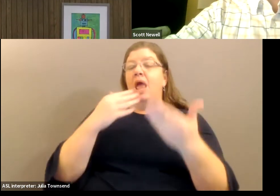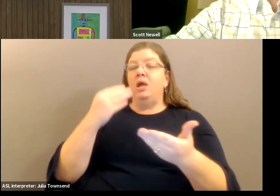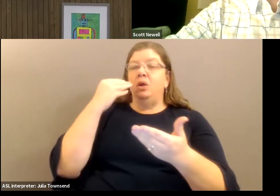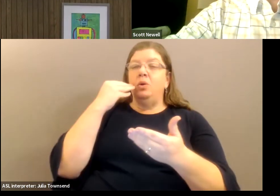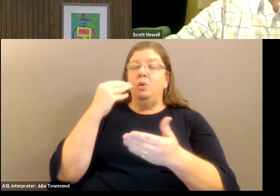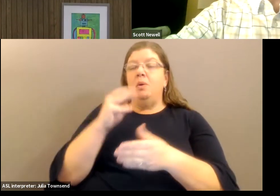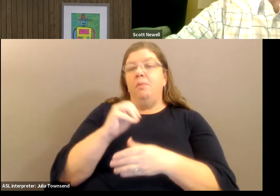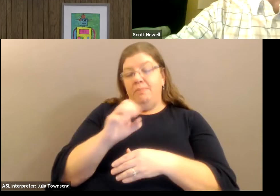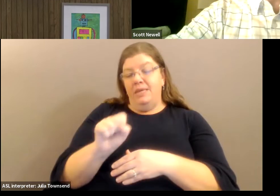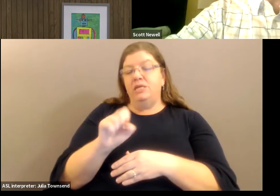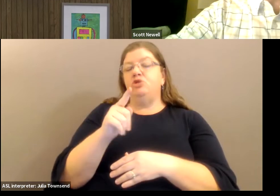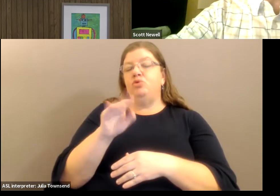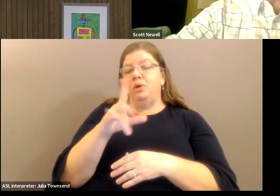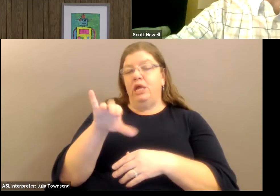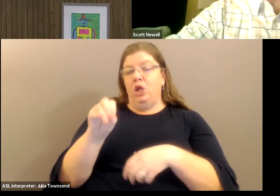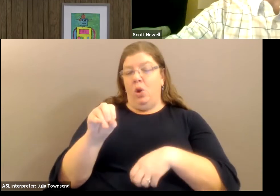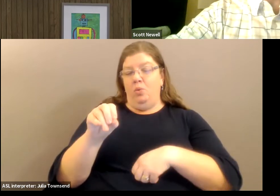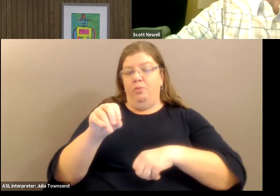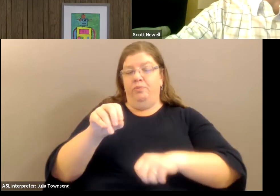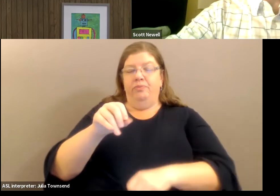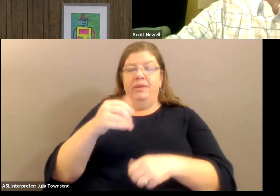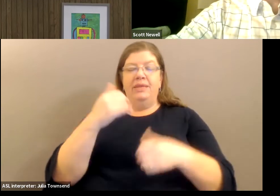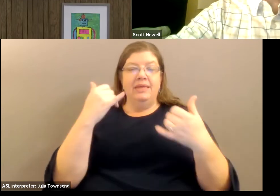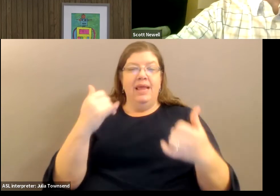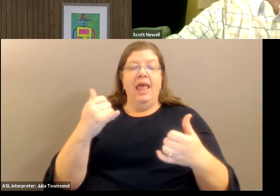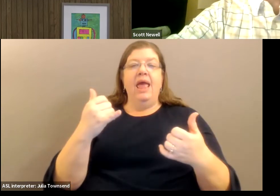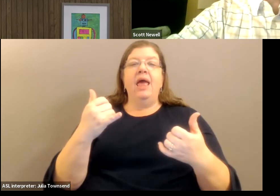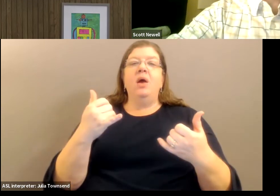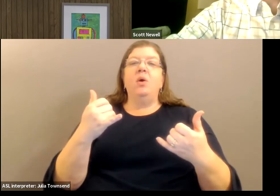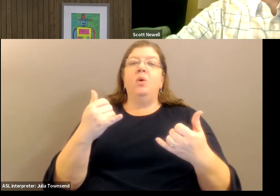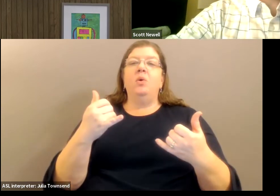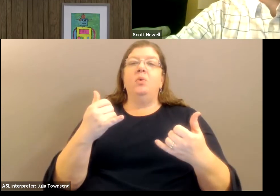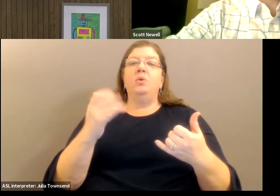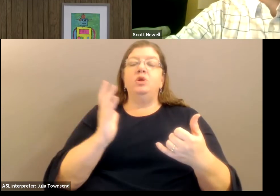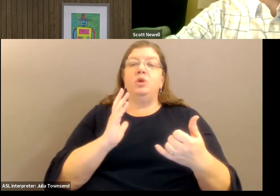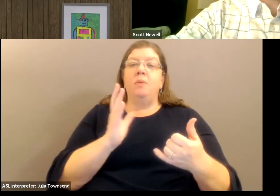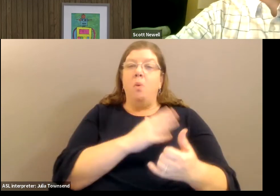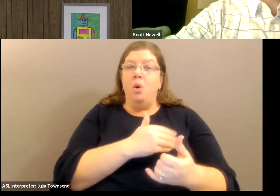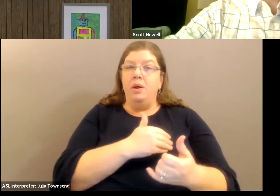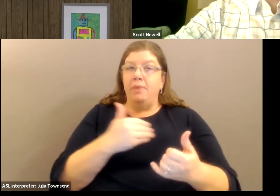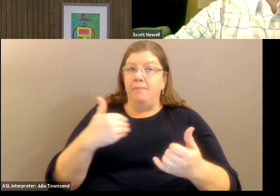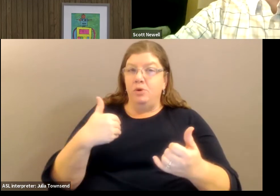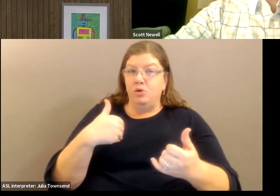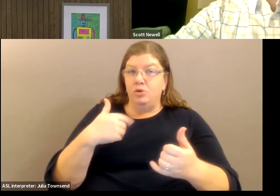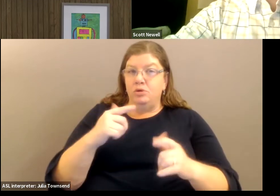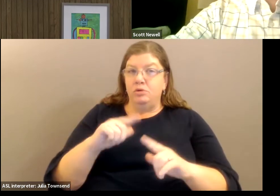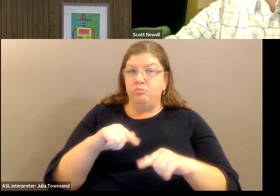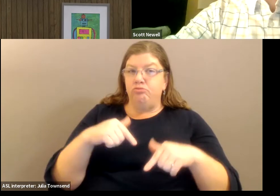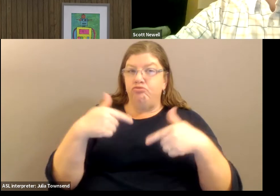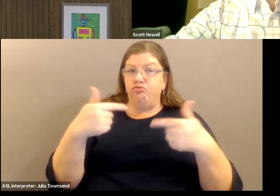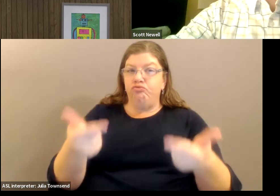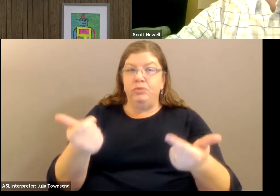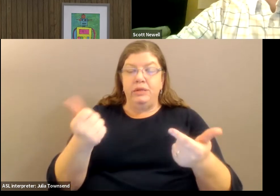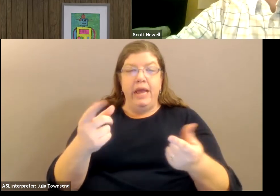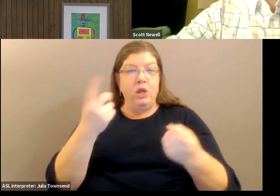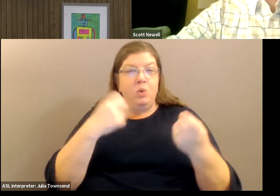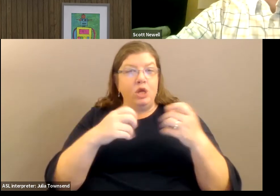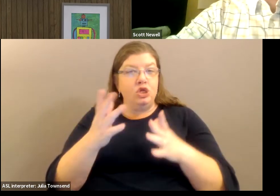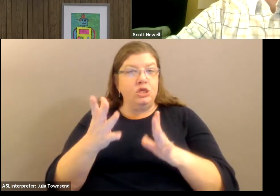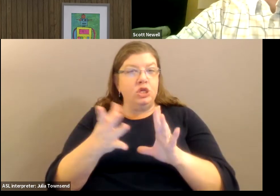Trujillo. So now we will turn to have the board members have any questions or